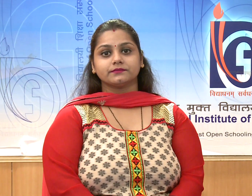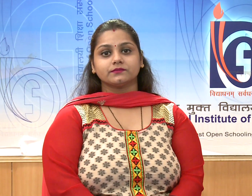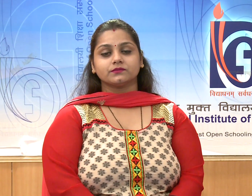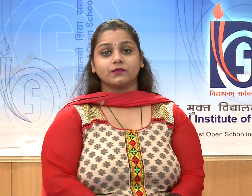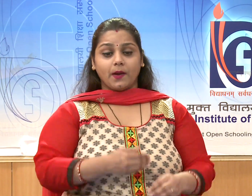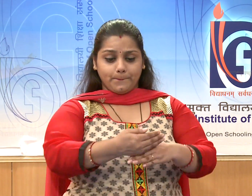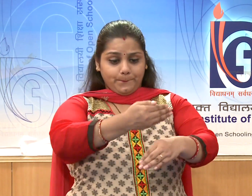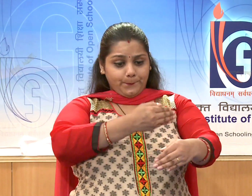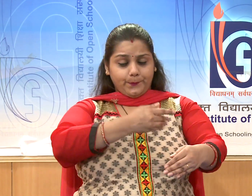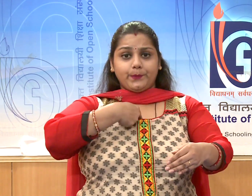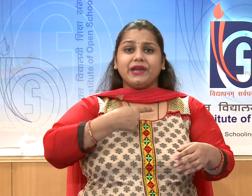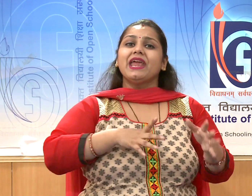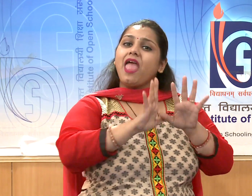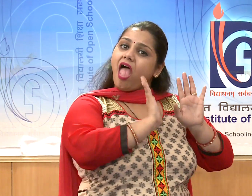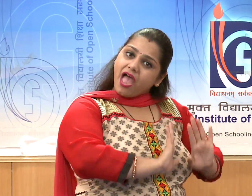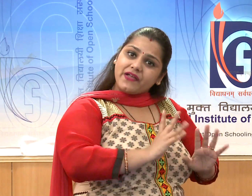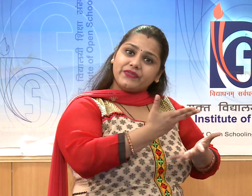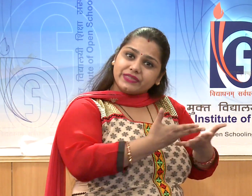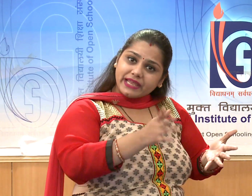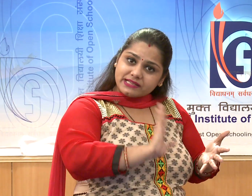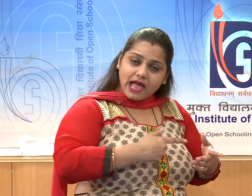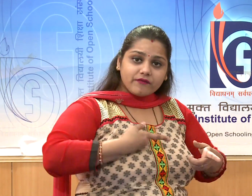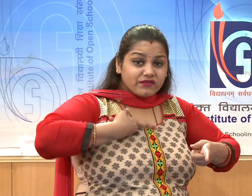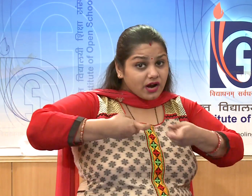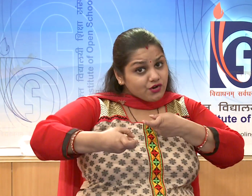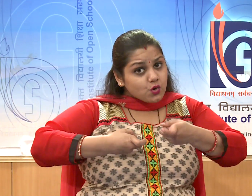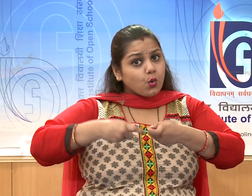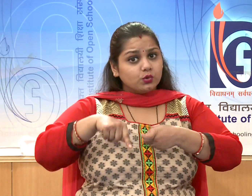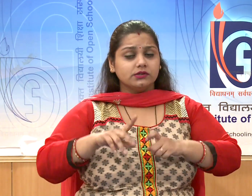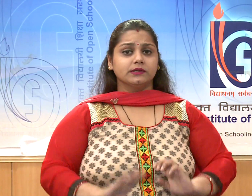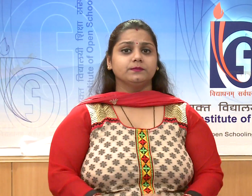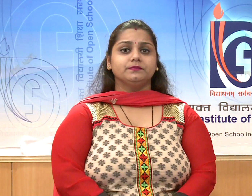the pre-existing structure of control